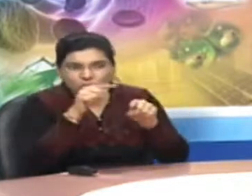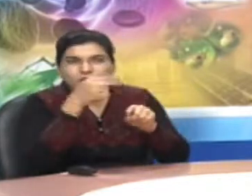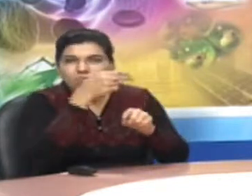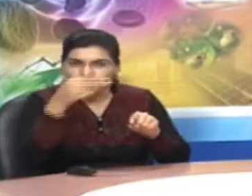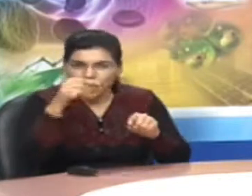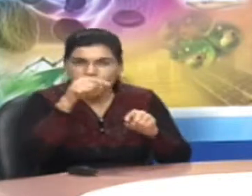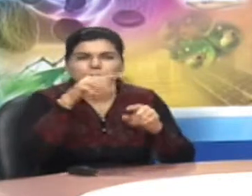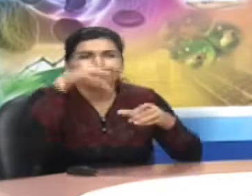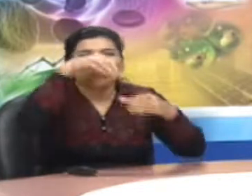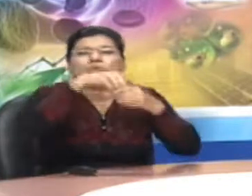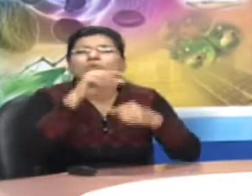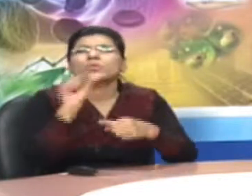In this,